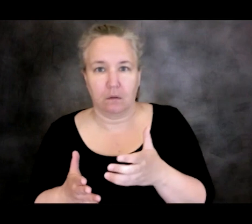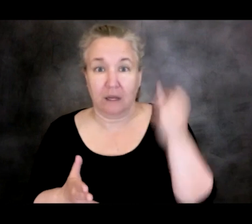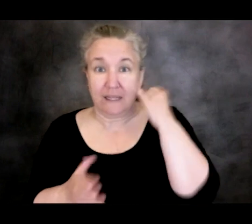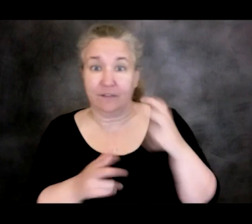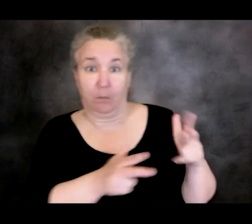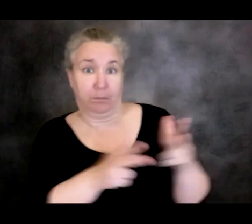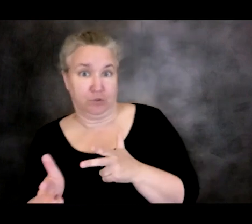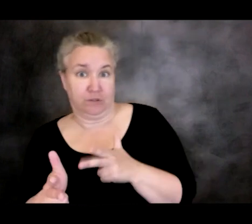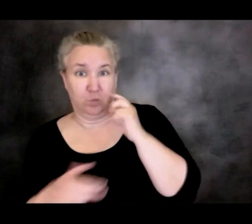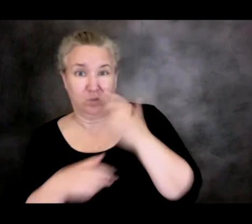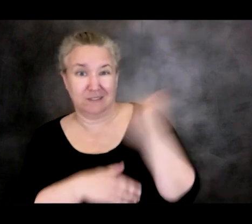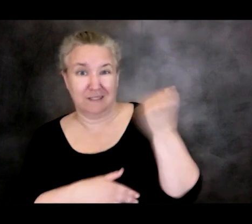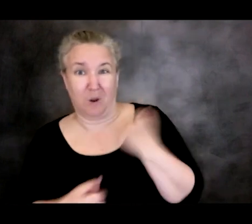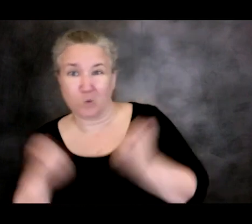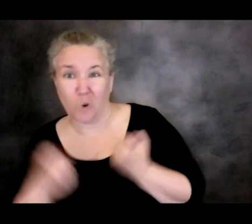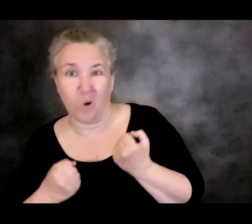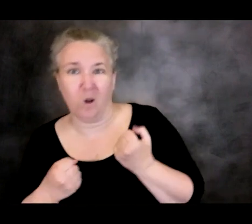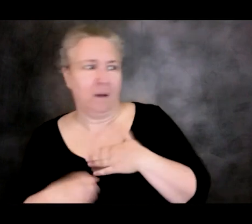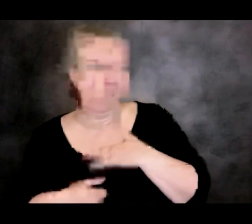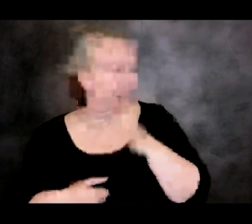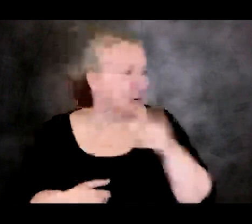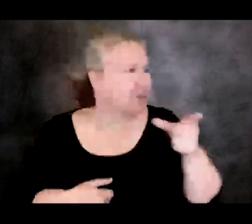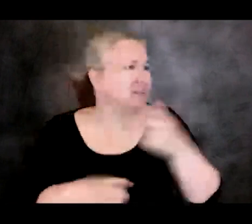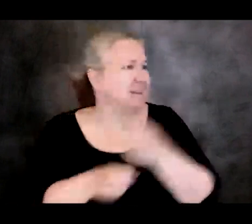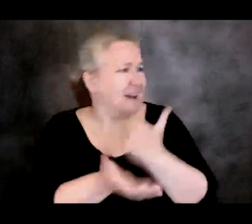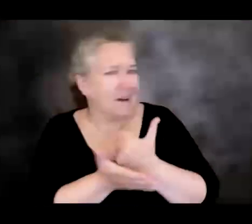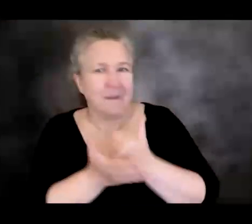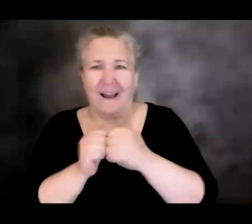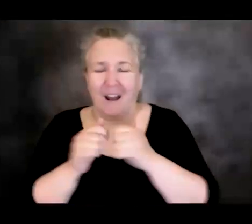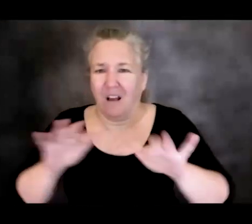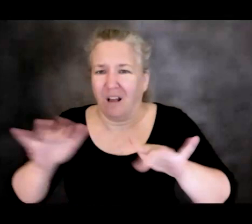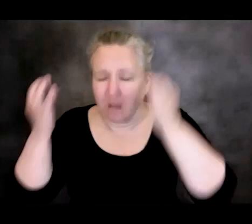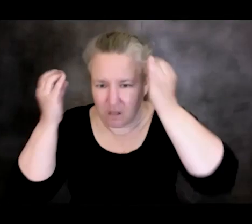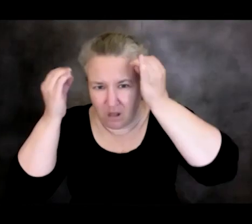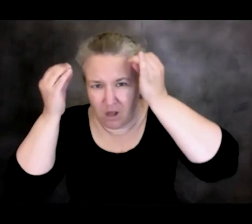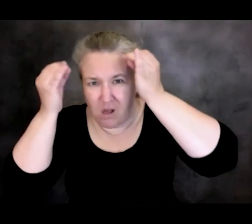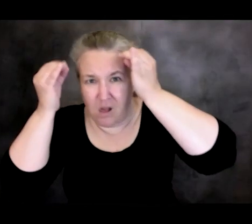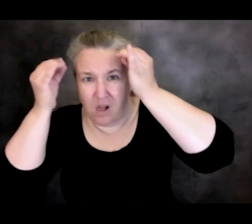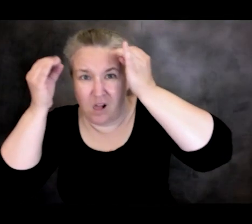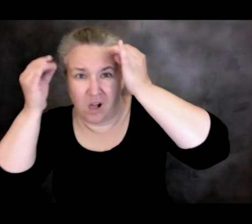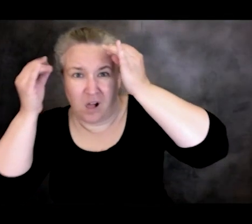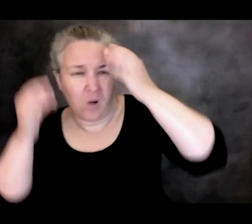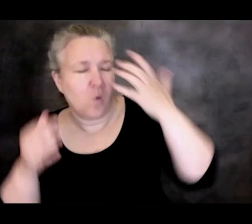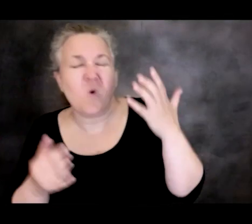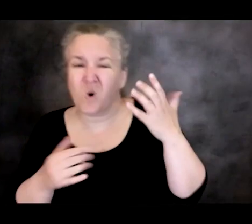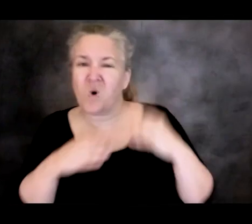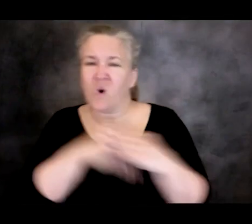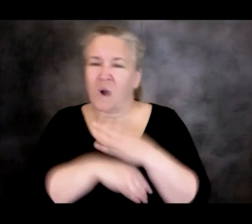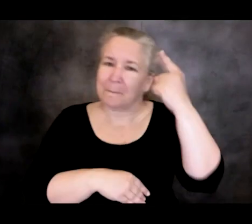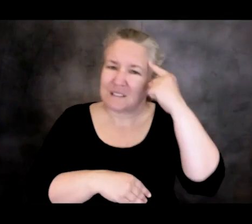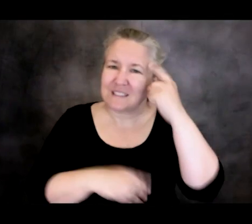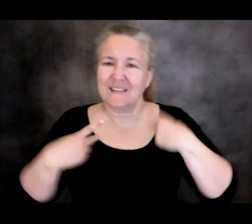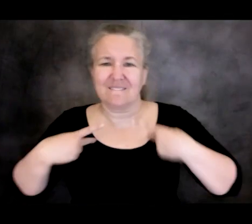going to go? My mom, how are they going to get help? All of that goes through my head. It affects me mentally, physically,